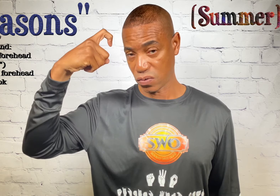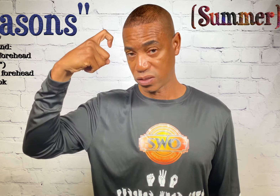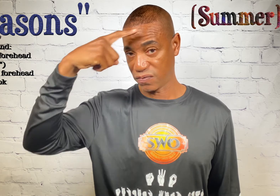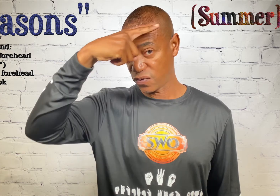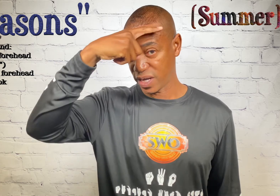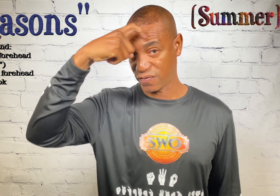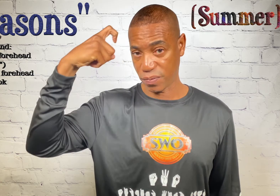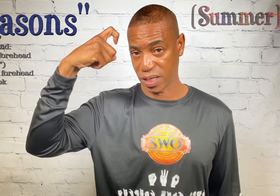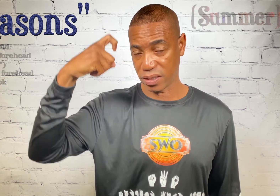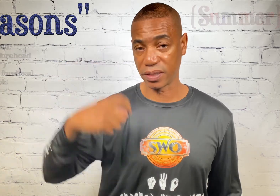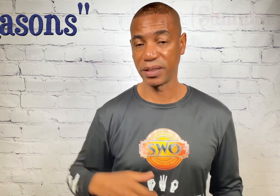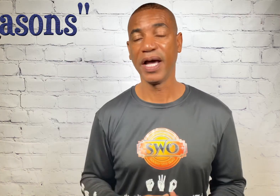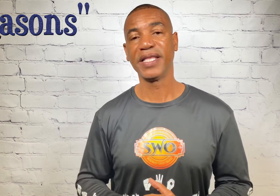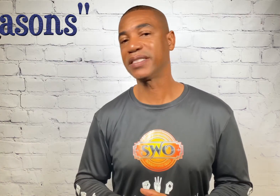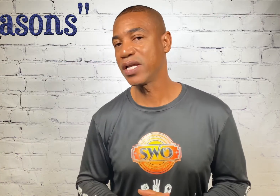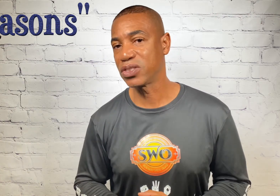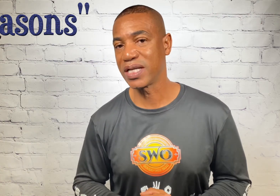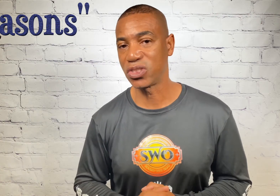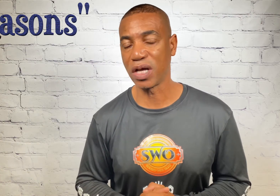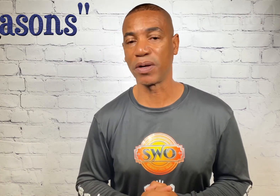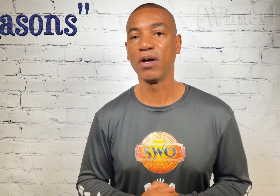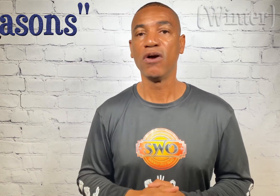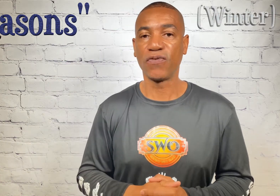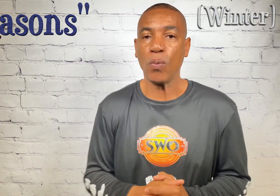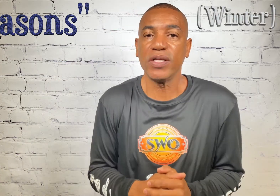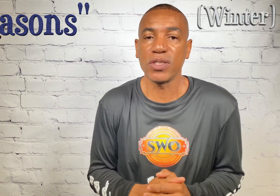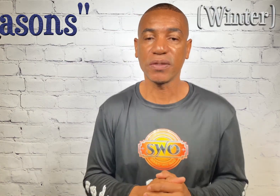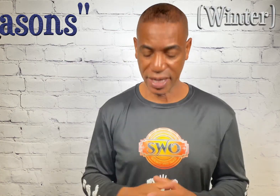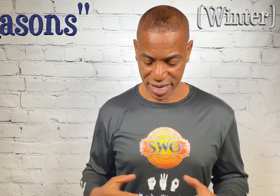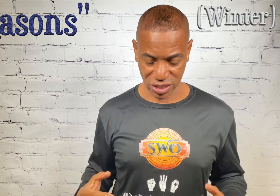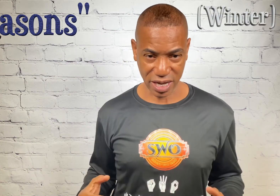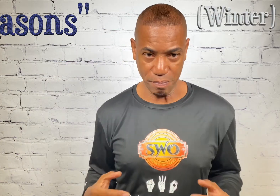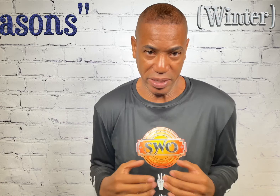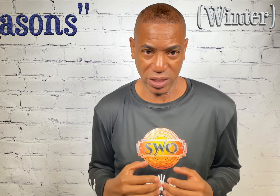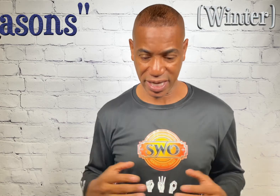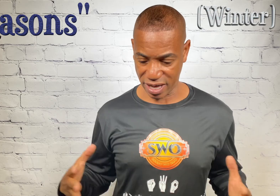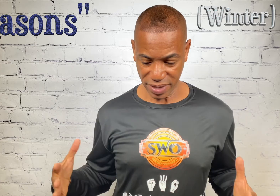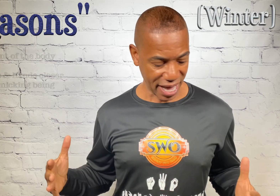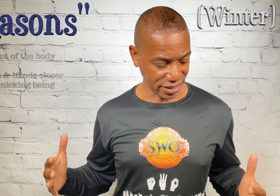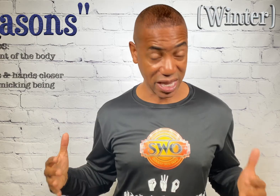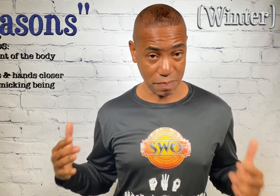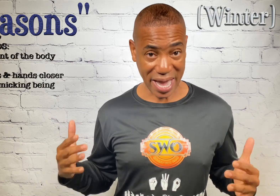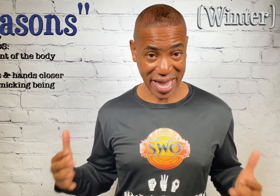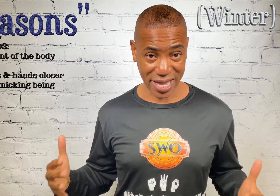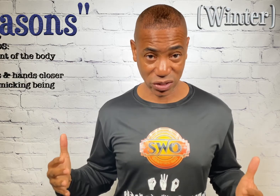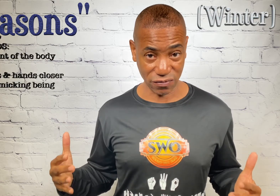Across the forehead, forming a hook. That's how you sign summer. For winter, it's like I'm bundling up. I take my hands in front of